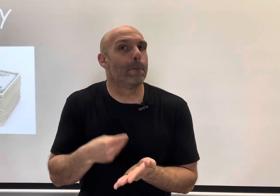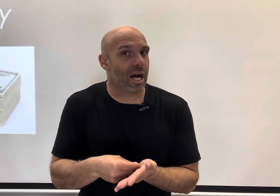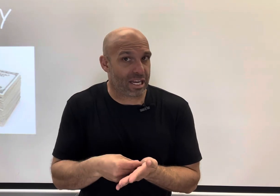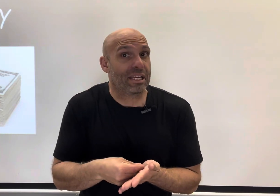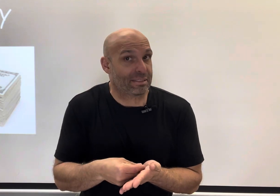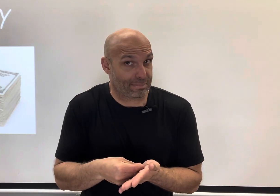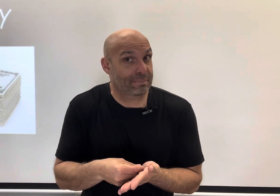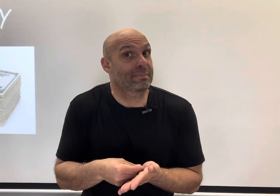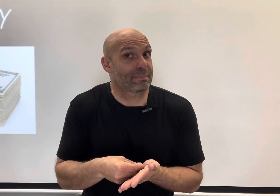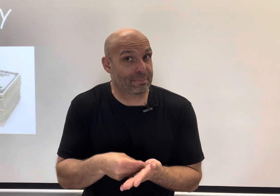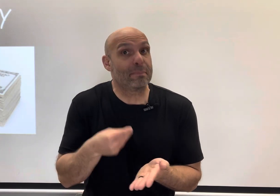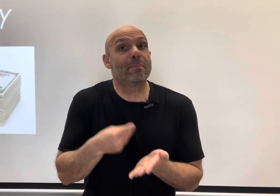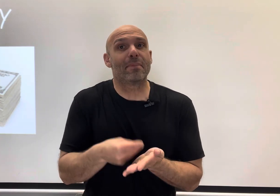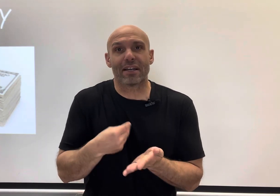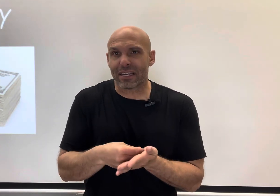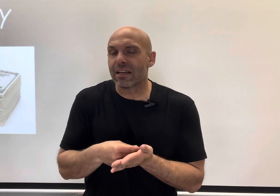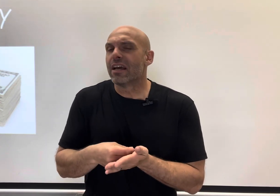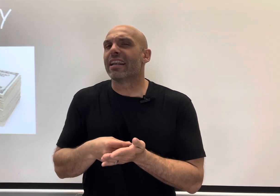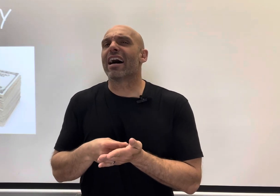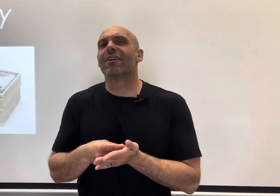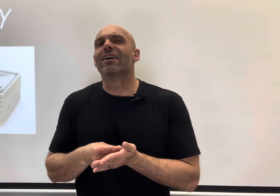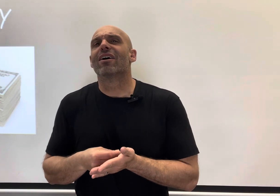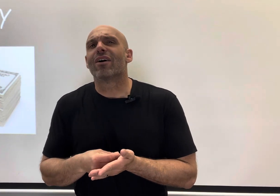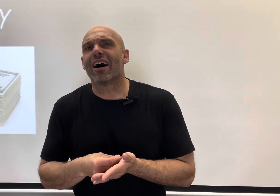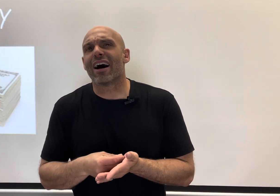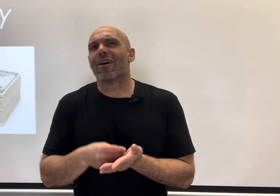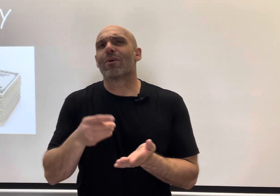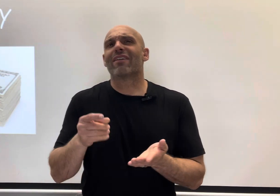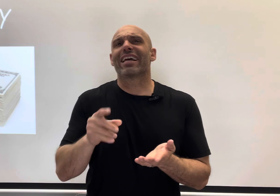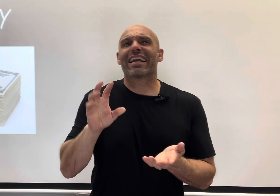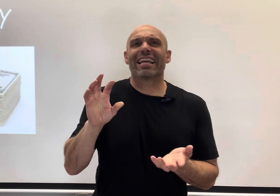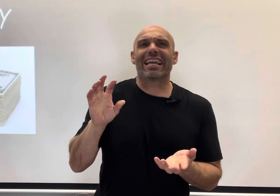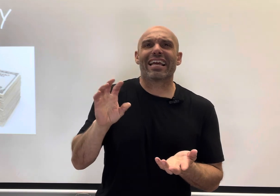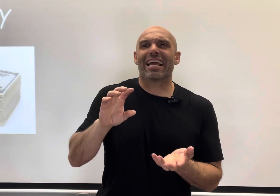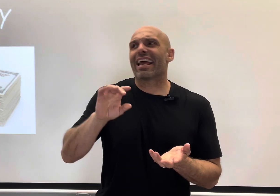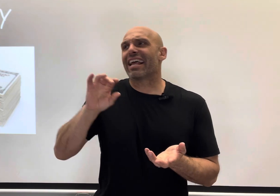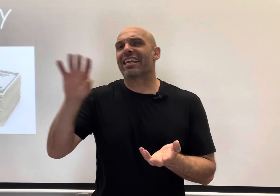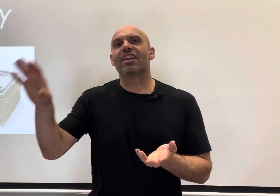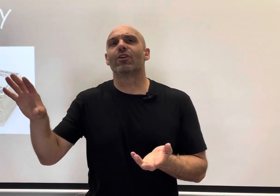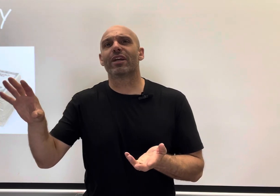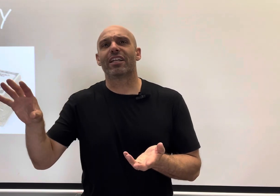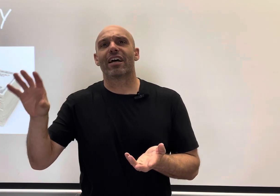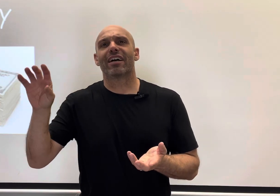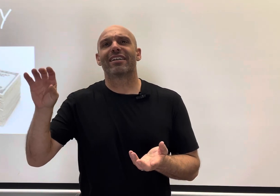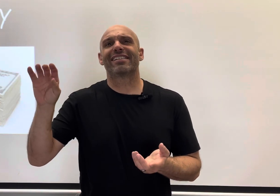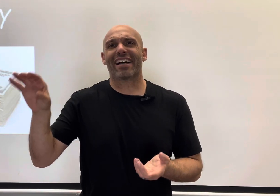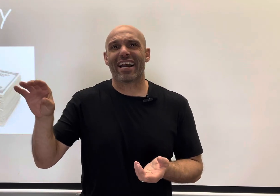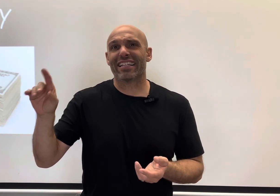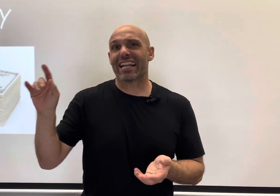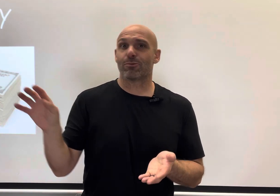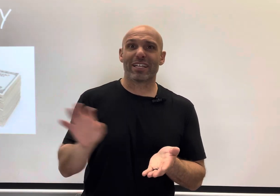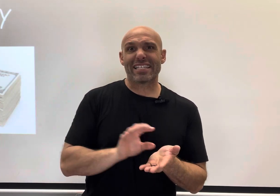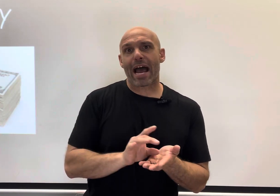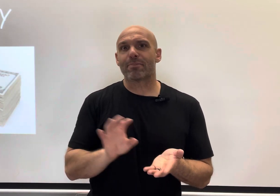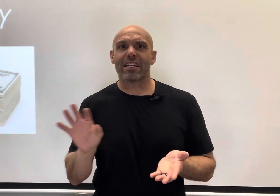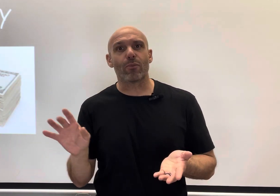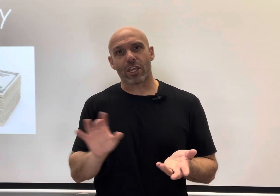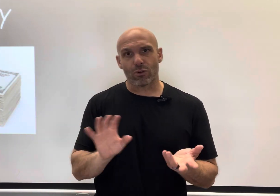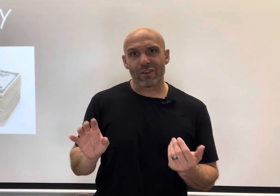money. Money. Now, we have like a hearing sign that has been adapted and we use it for